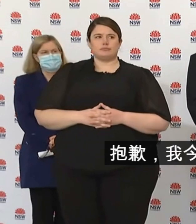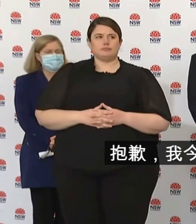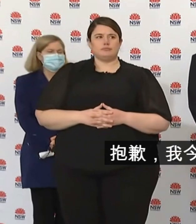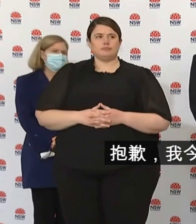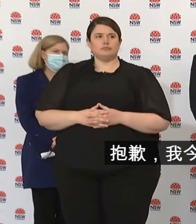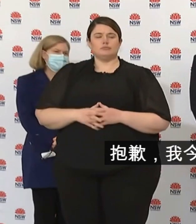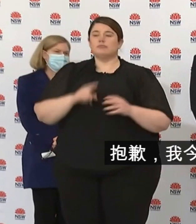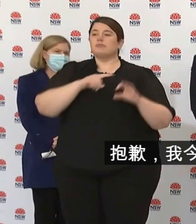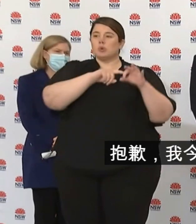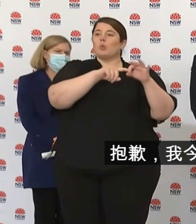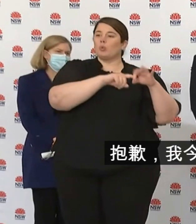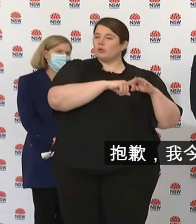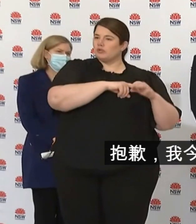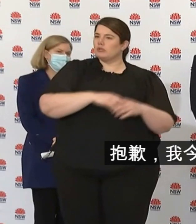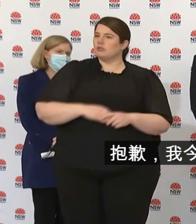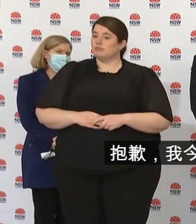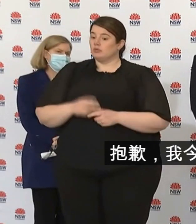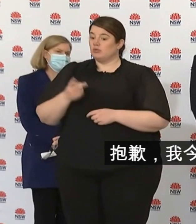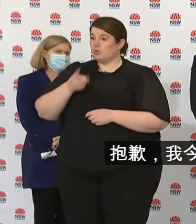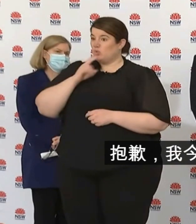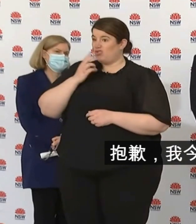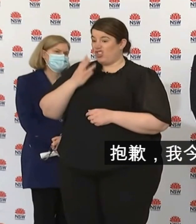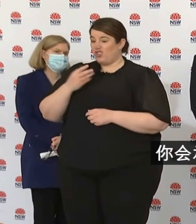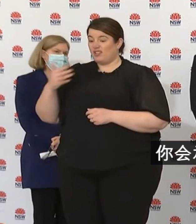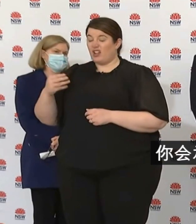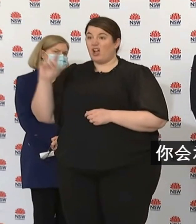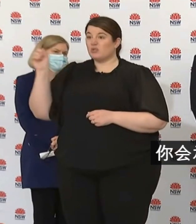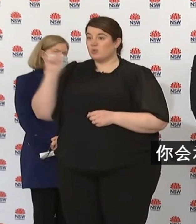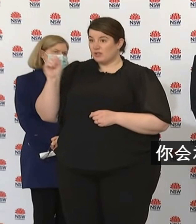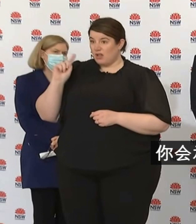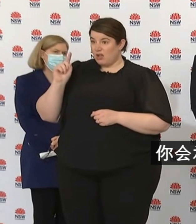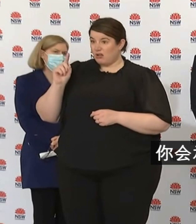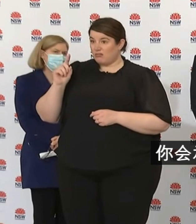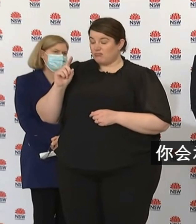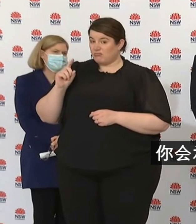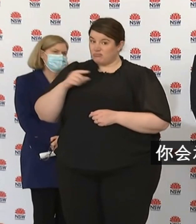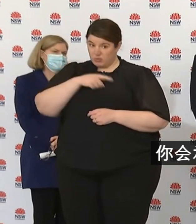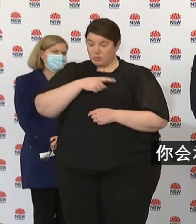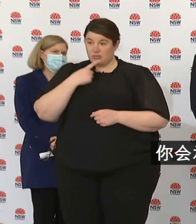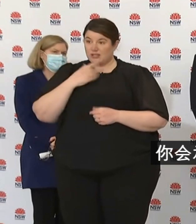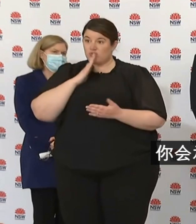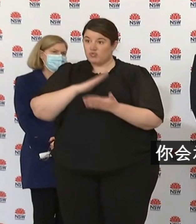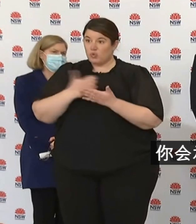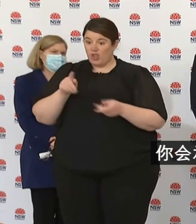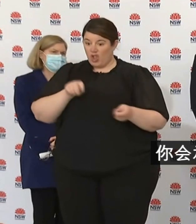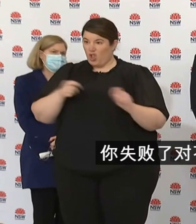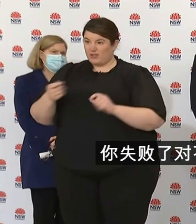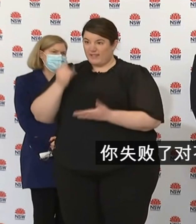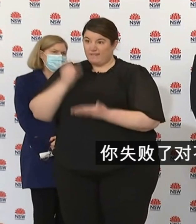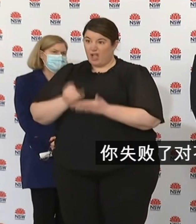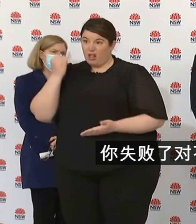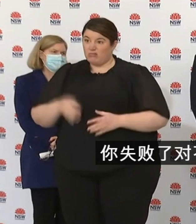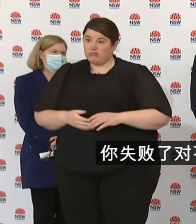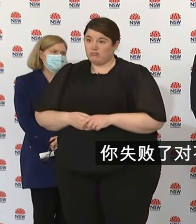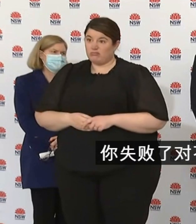sorry, I'm just trying to get in. With these numbers today, will you admit that your strategy has failed? That